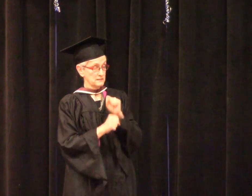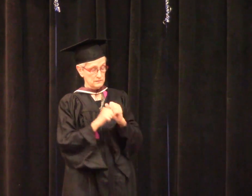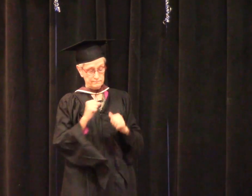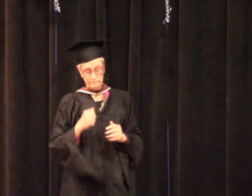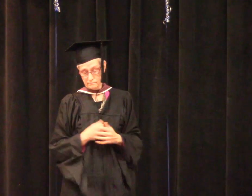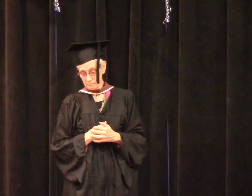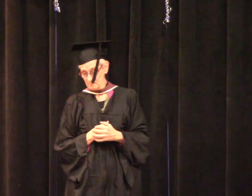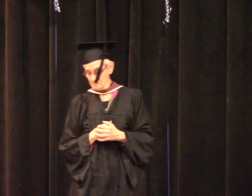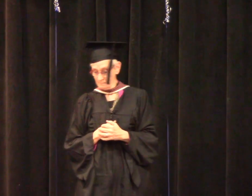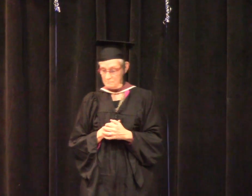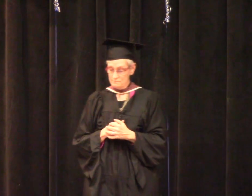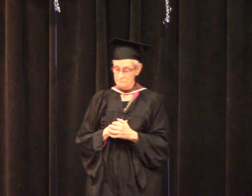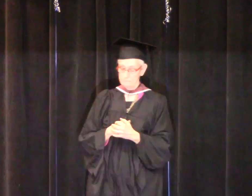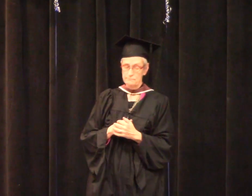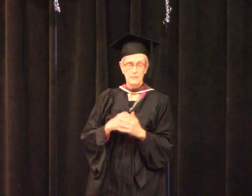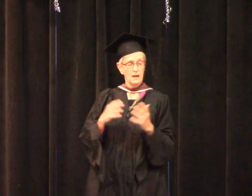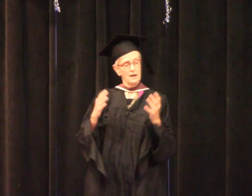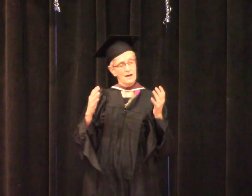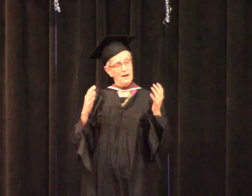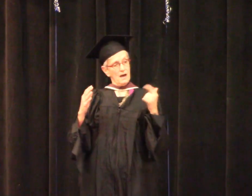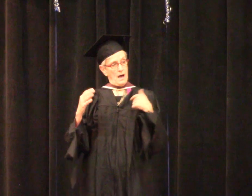You get whatever you give.